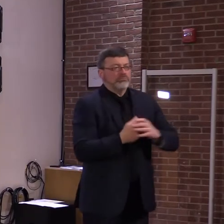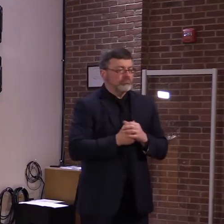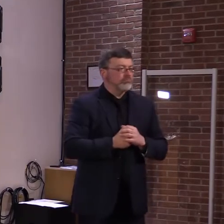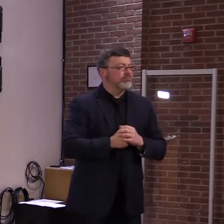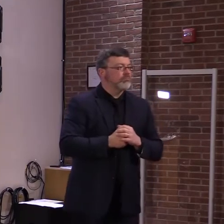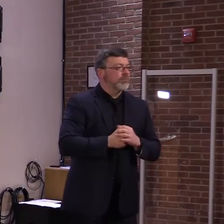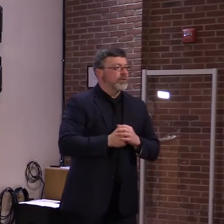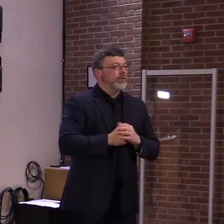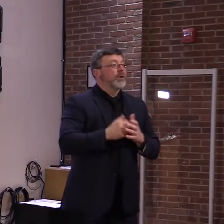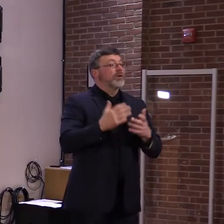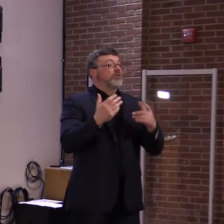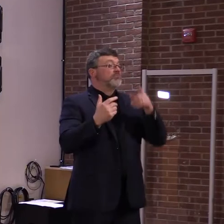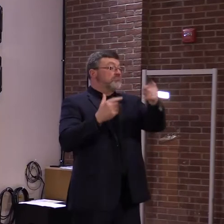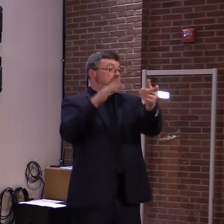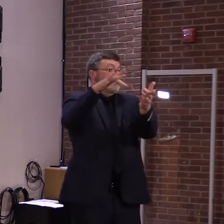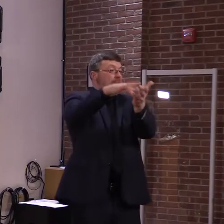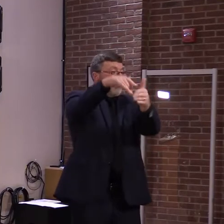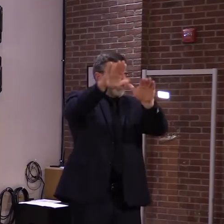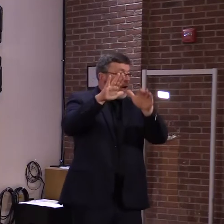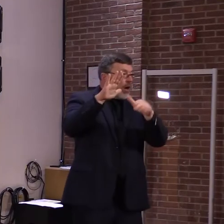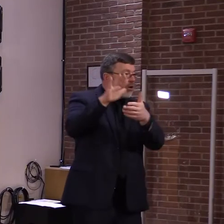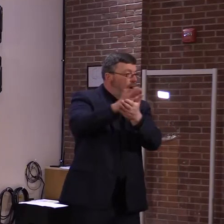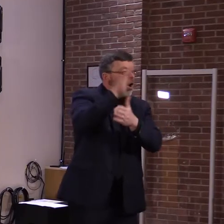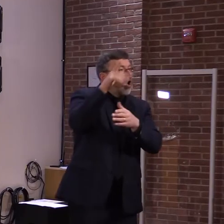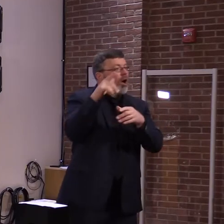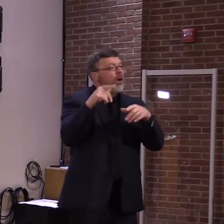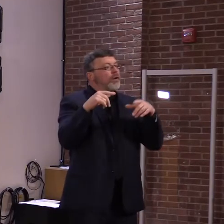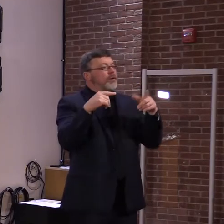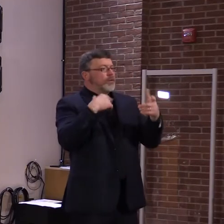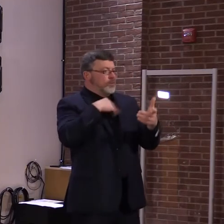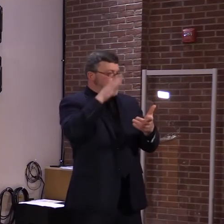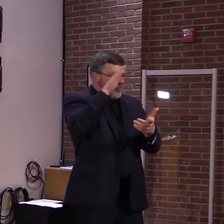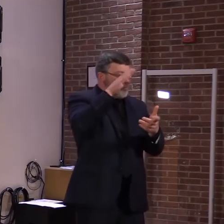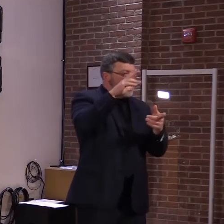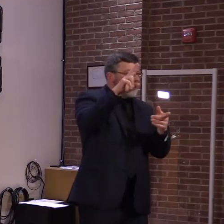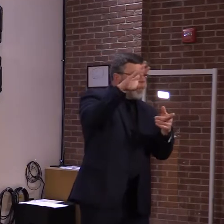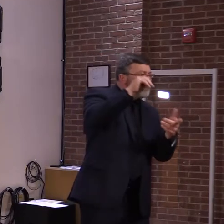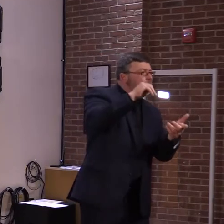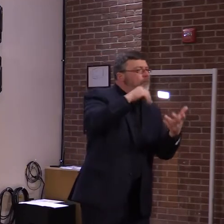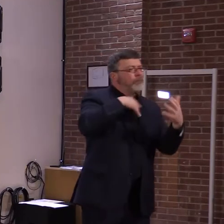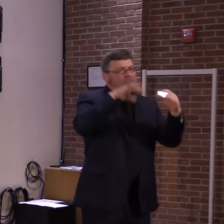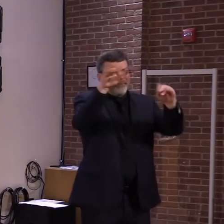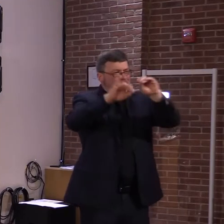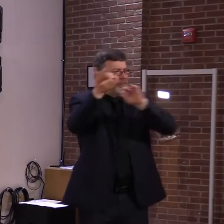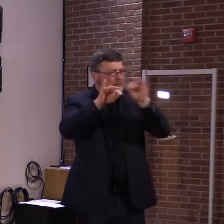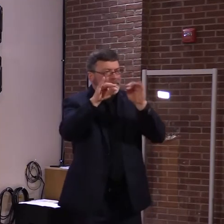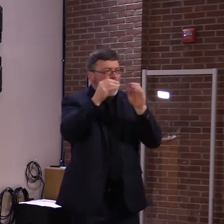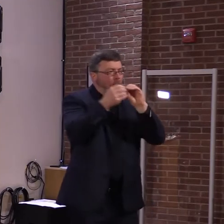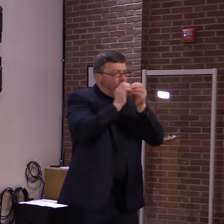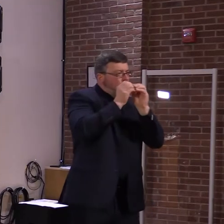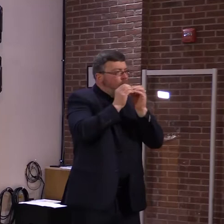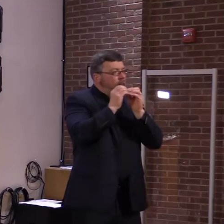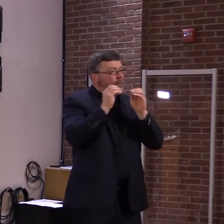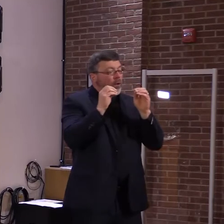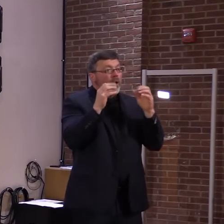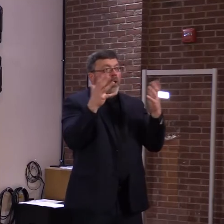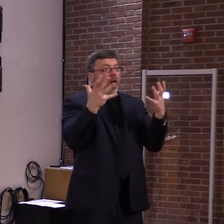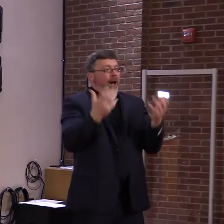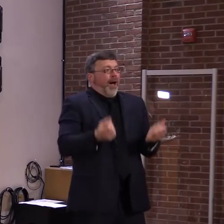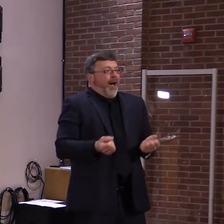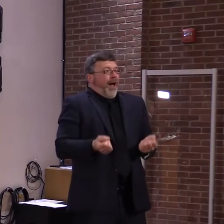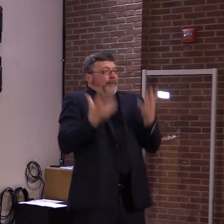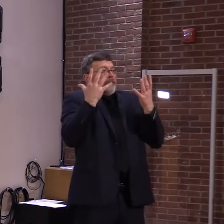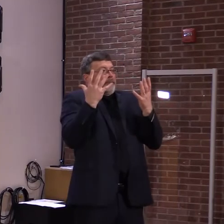Middlebury and those other ones, I'm going to have to just try to figure out what the success rate. I do know UVM was